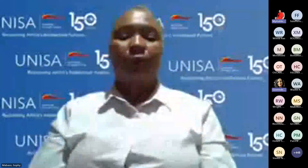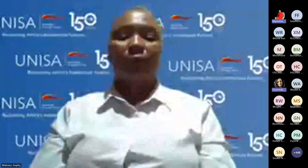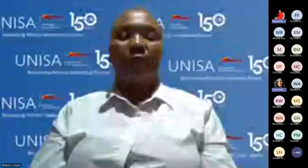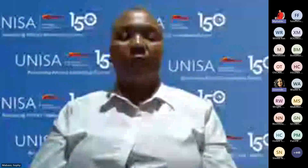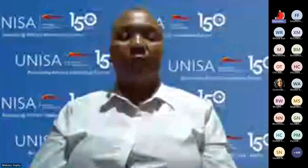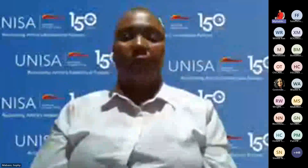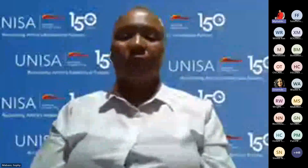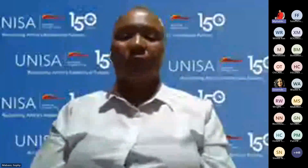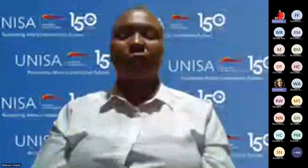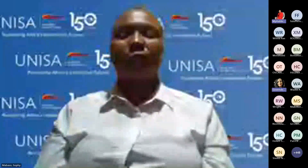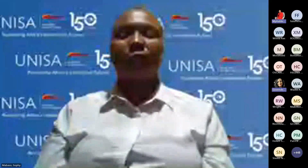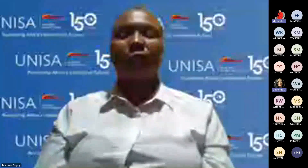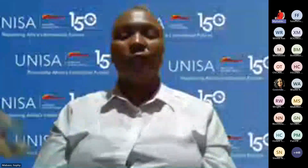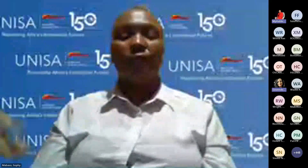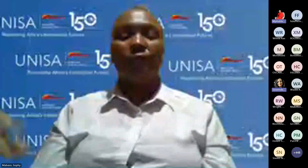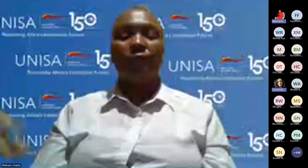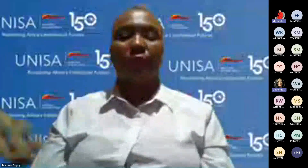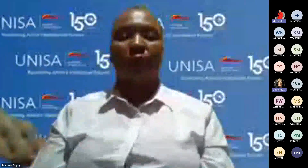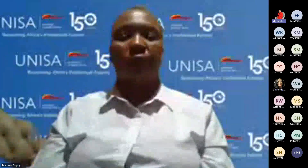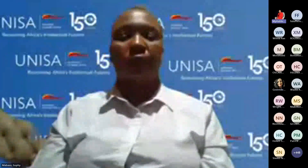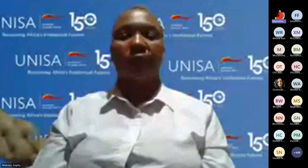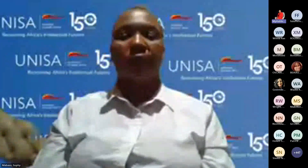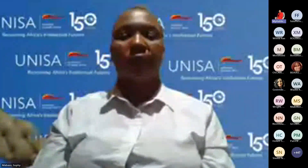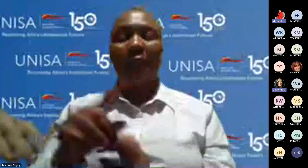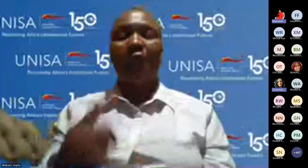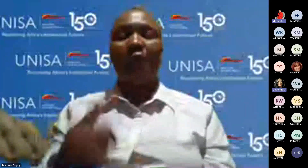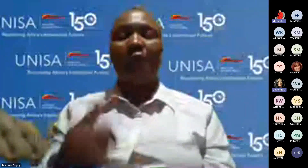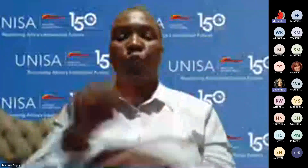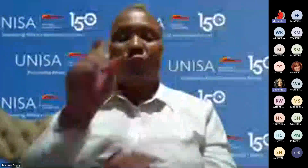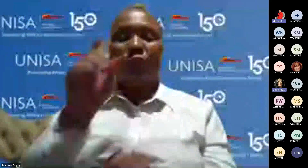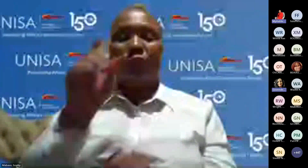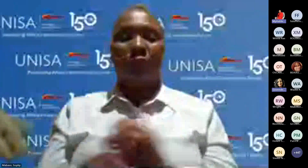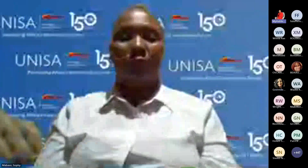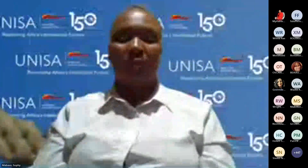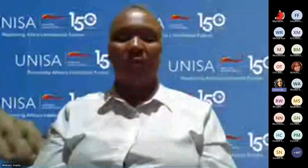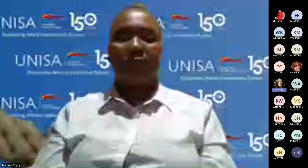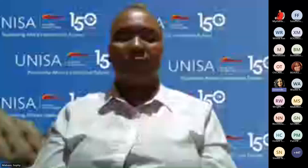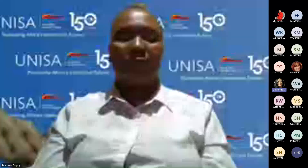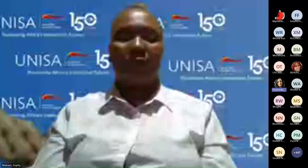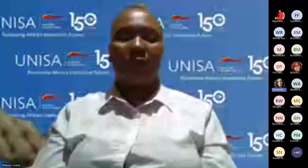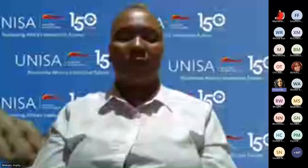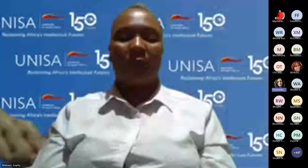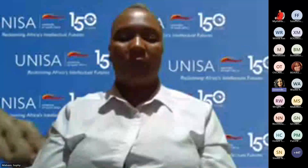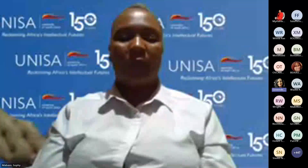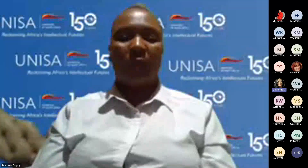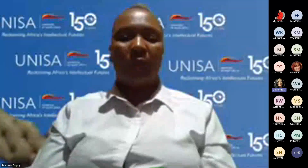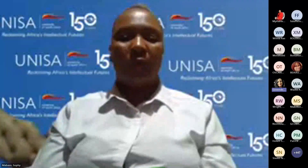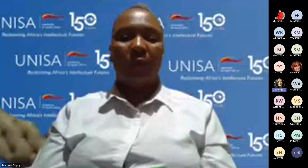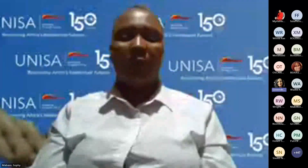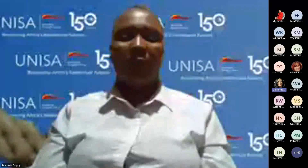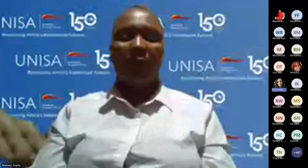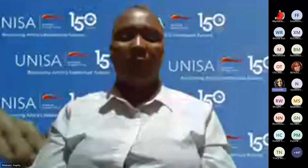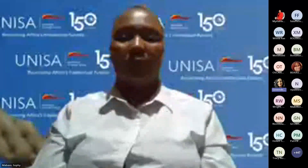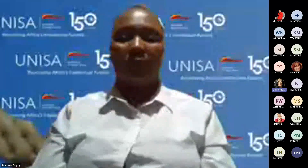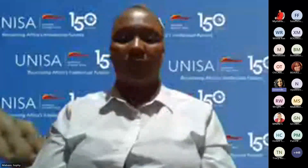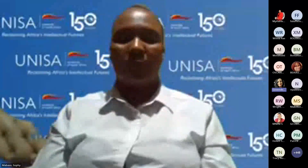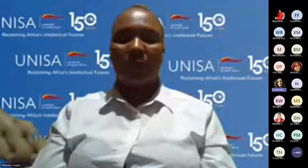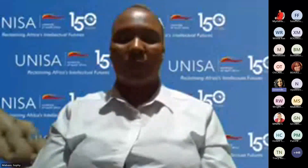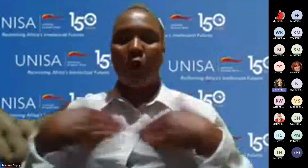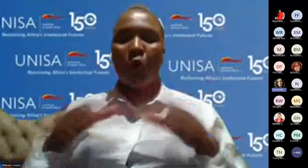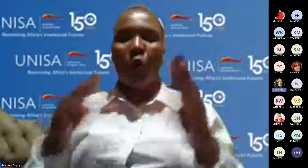Thank you. That is a very good question. Yeah. Oh, you want to go first, Dr. Yes. Gavenda? You can. Colleagues, for an open